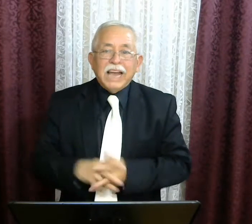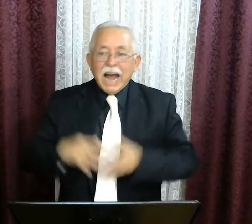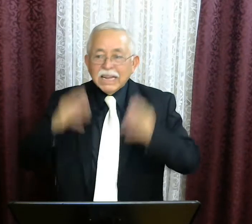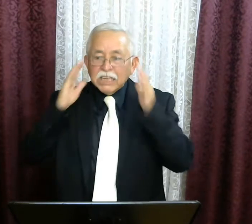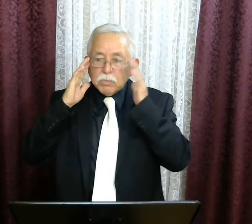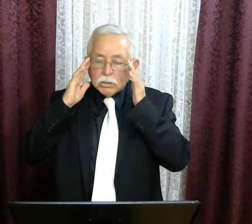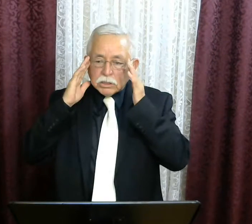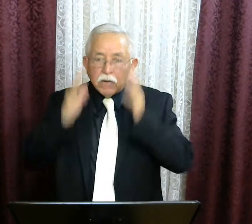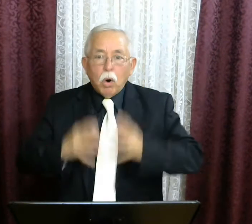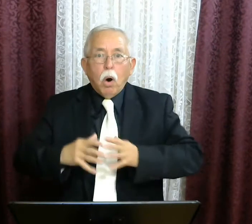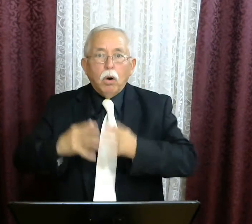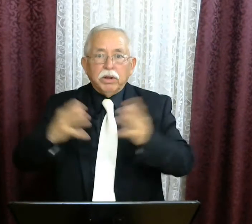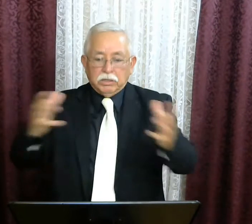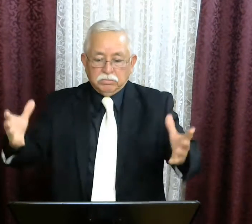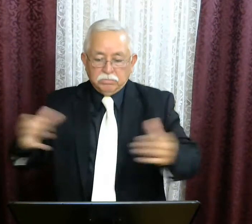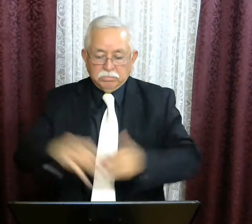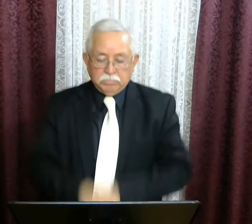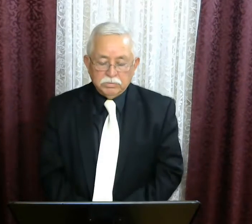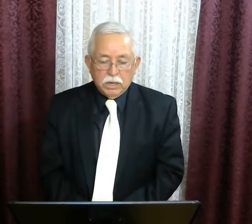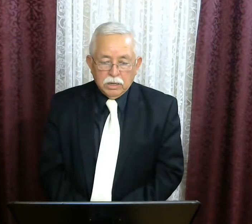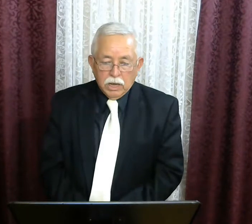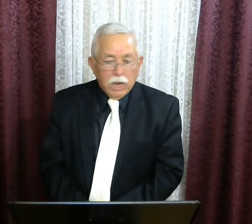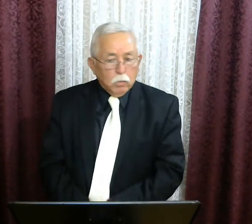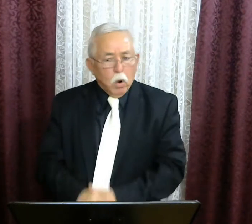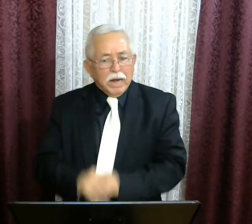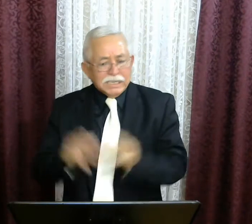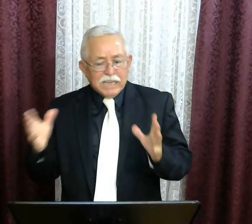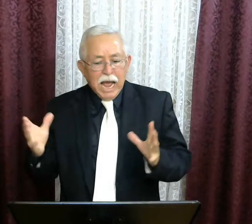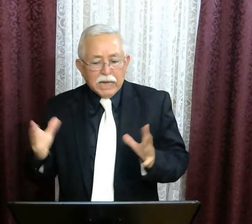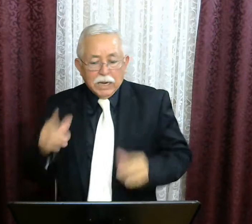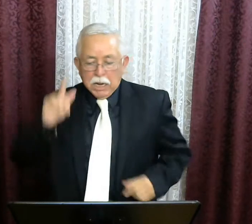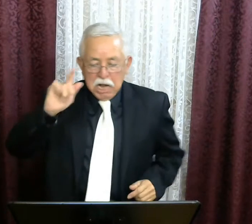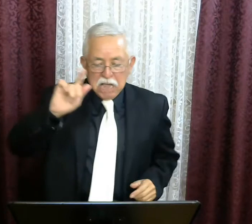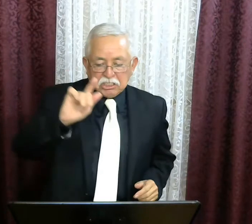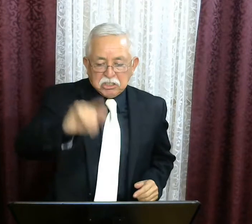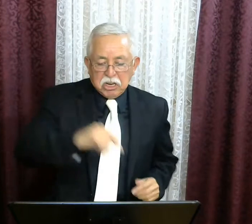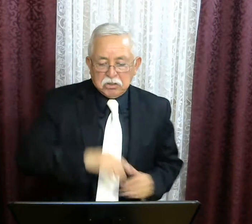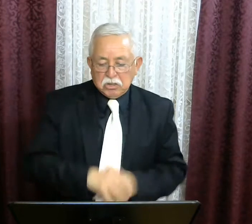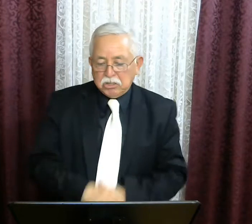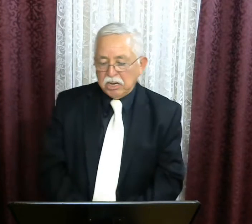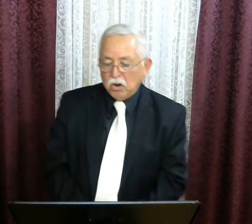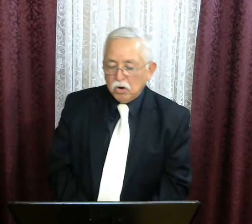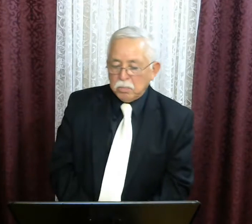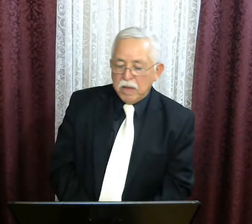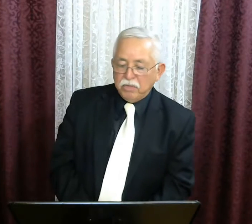God give us an order. And what is that? Let's take a look,